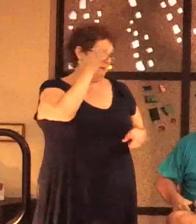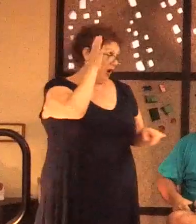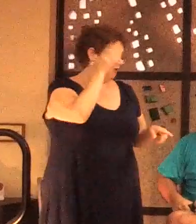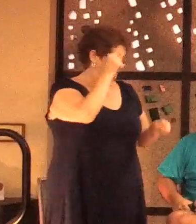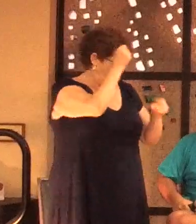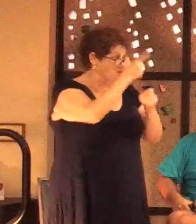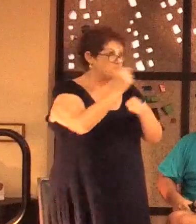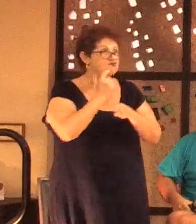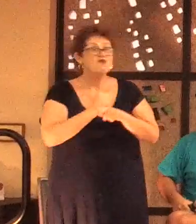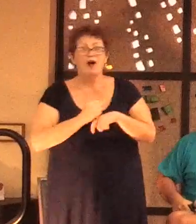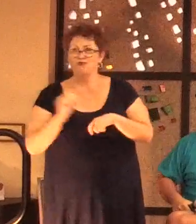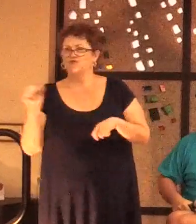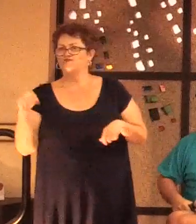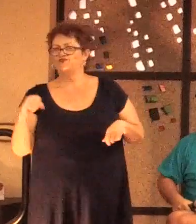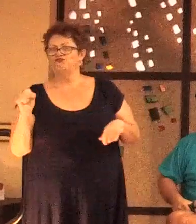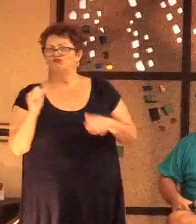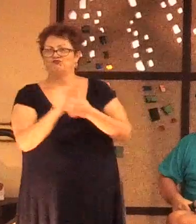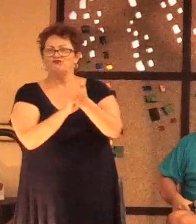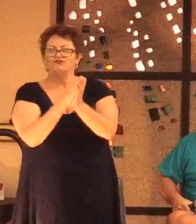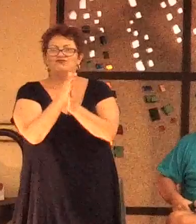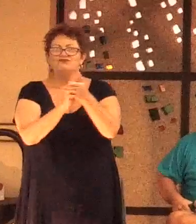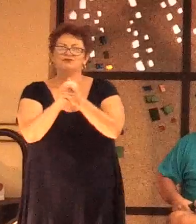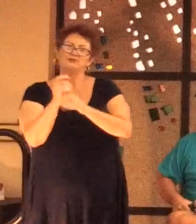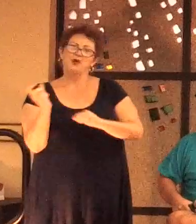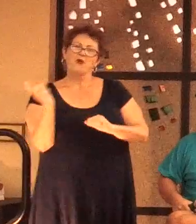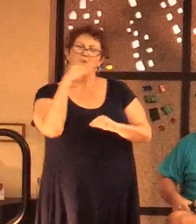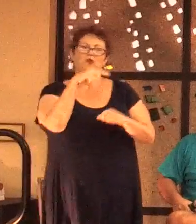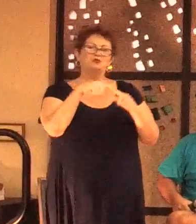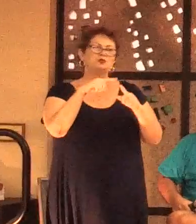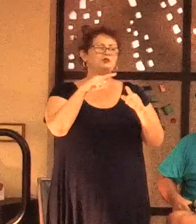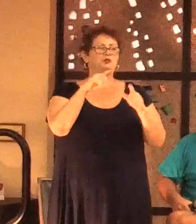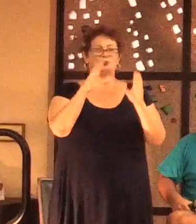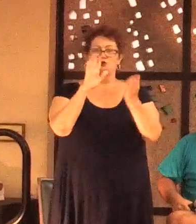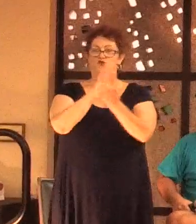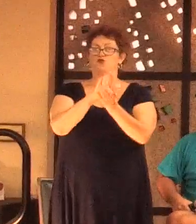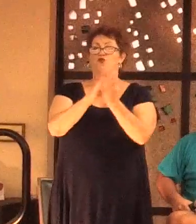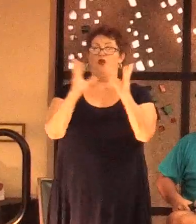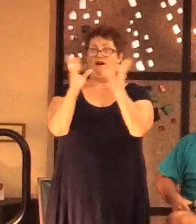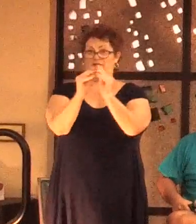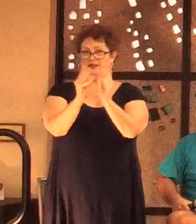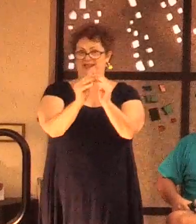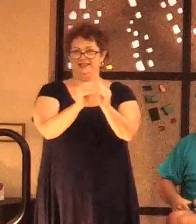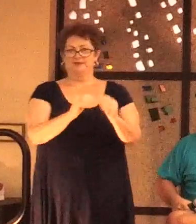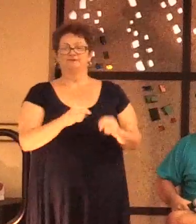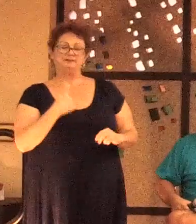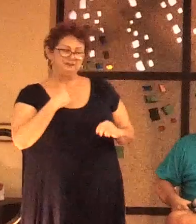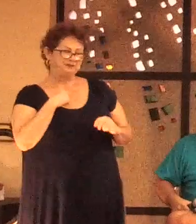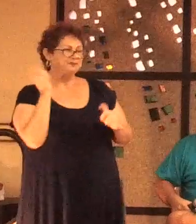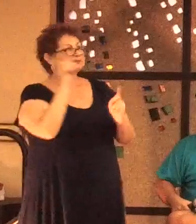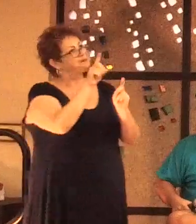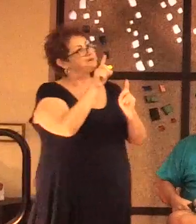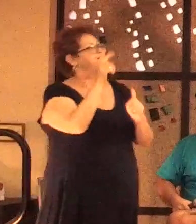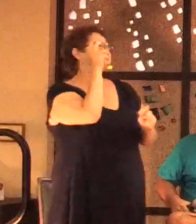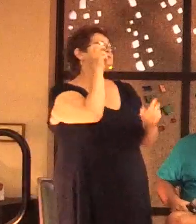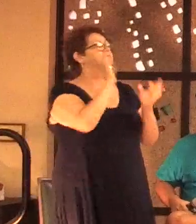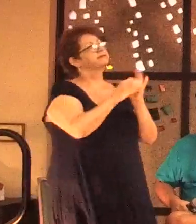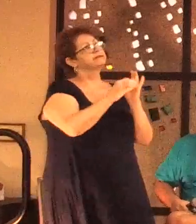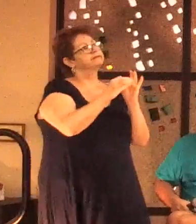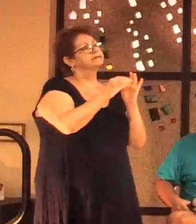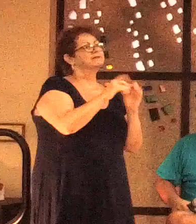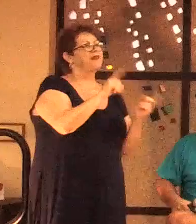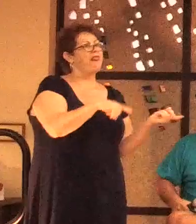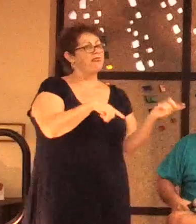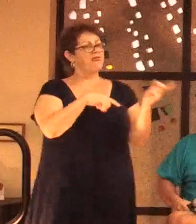I use language. My brothers, you know, my sisters, so we would go to school conferences, and I